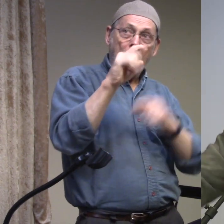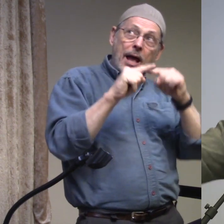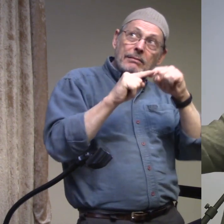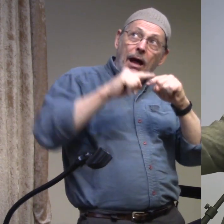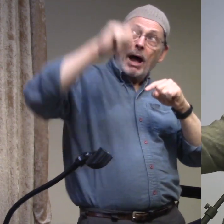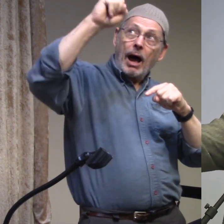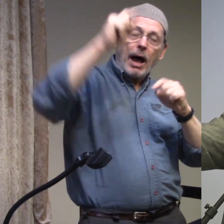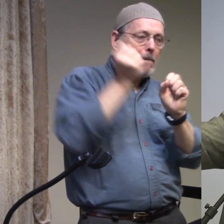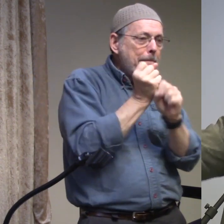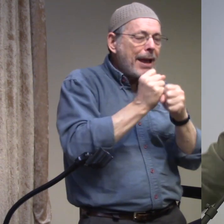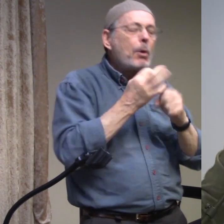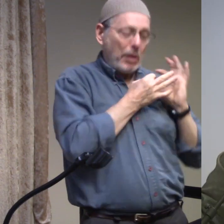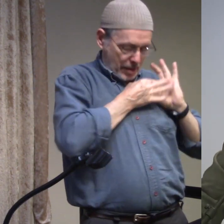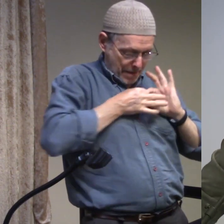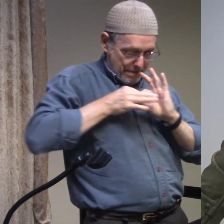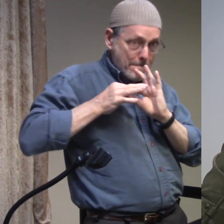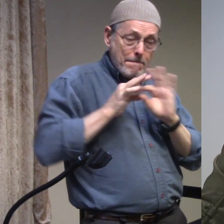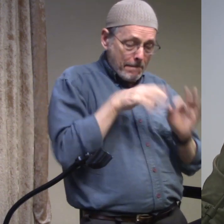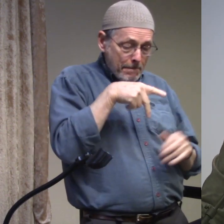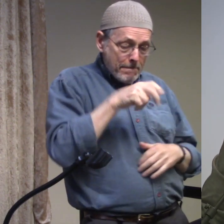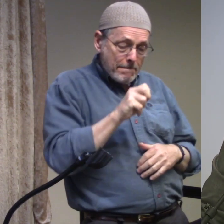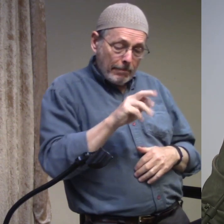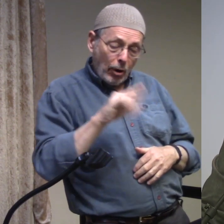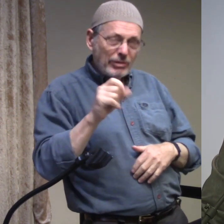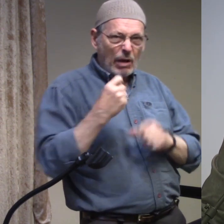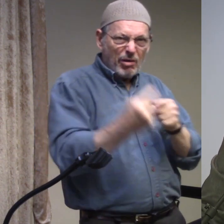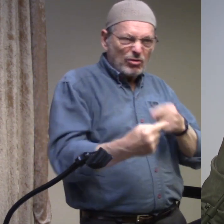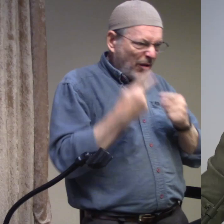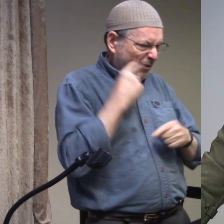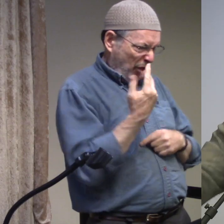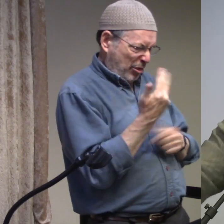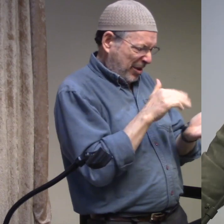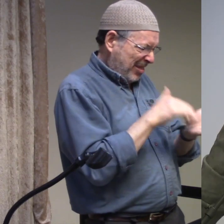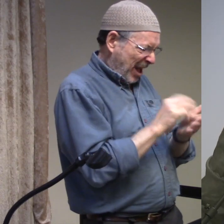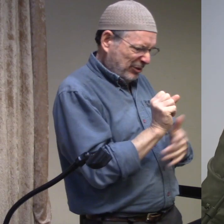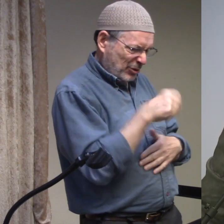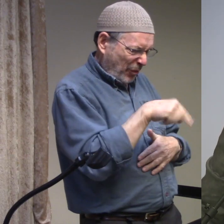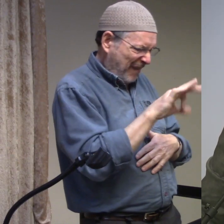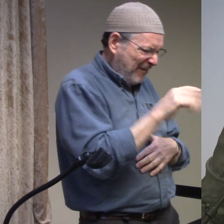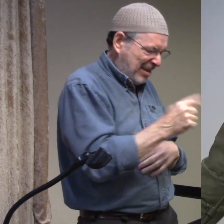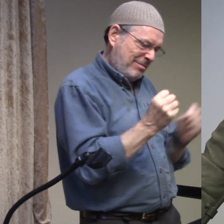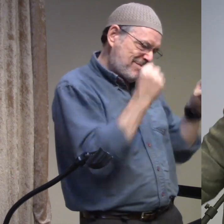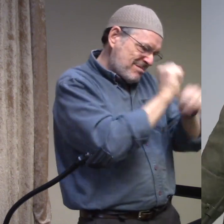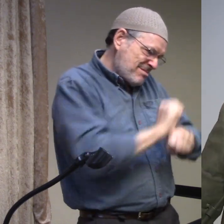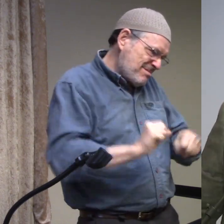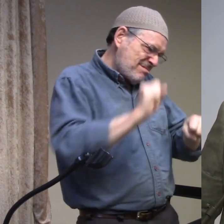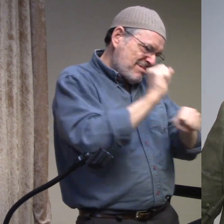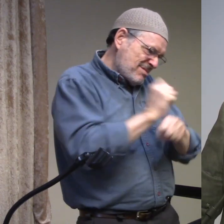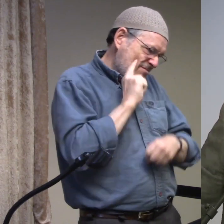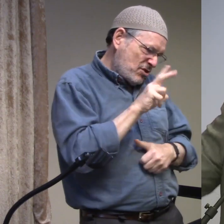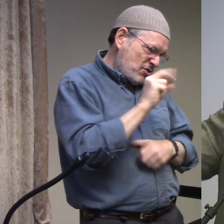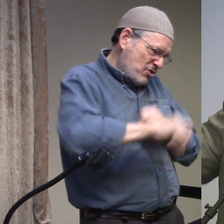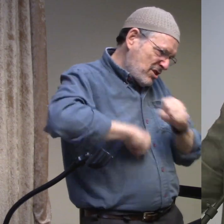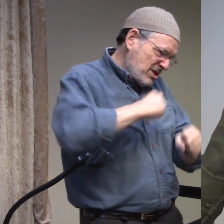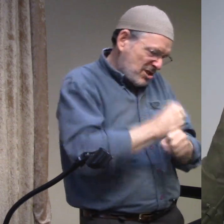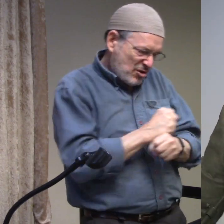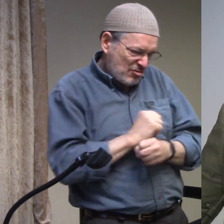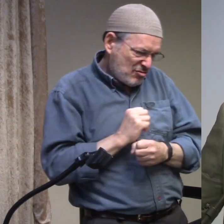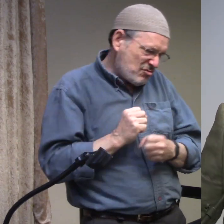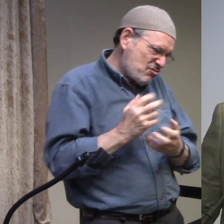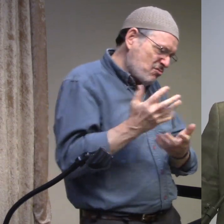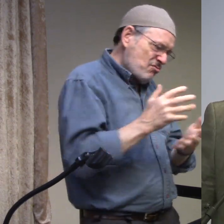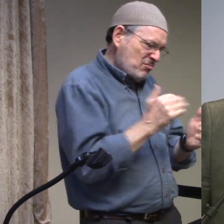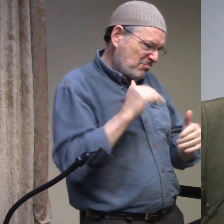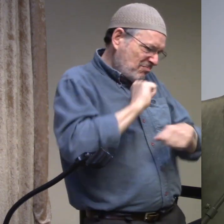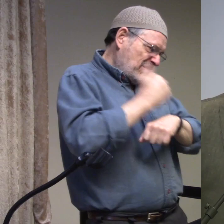and we struggle for 3,000 square feet, and we toil for 30 years to get 3,000